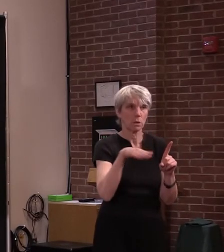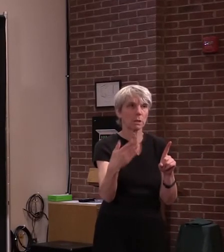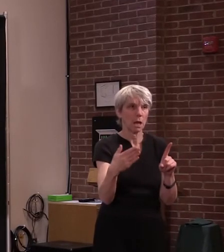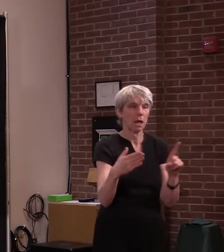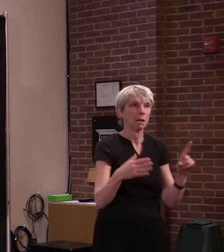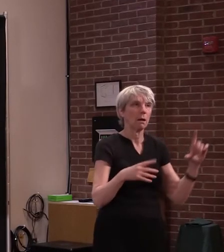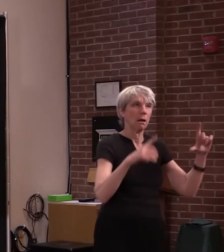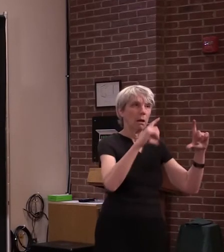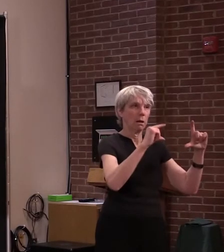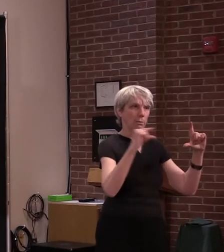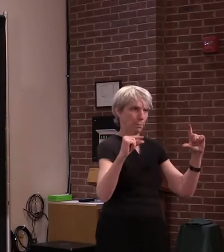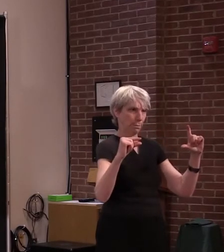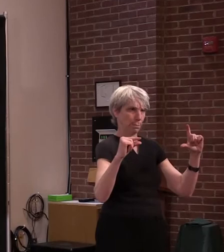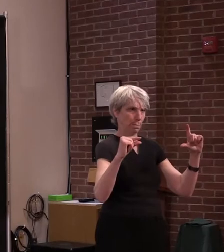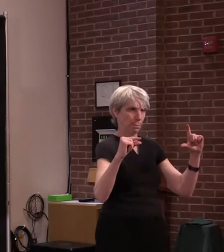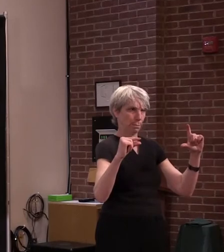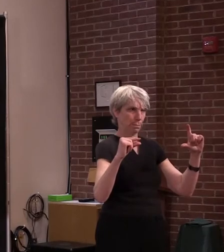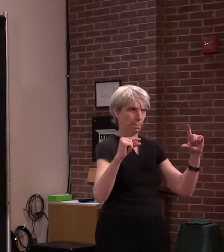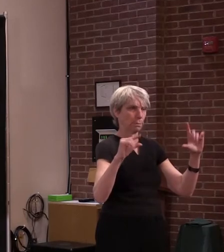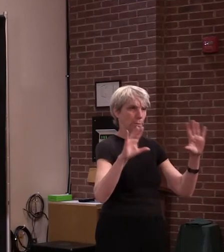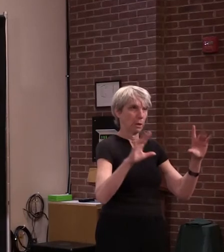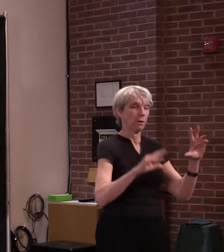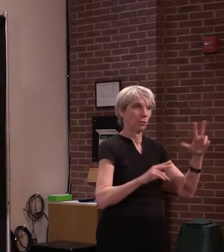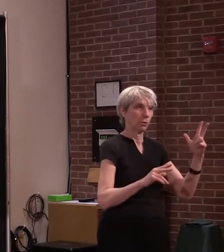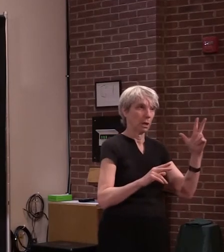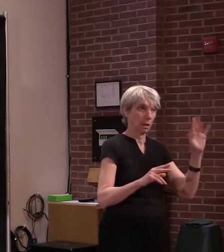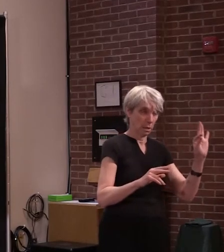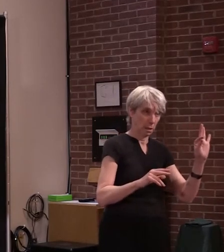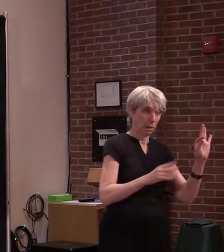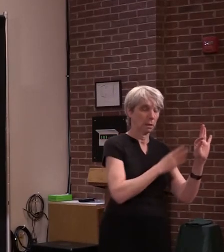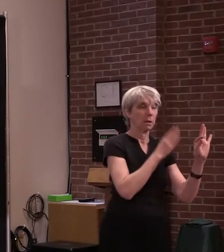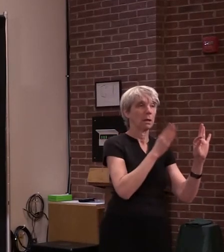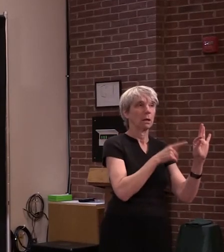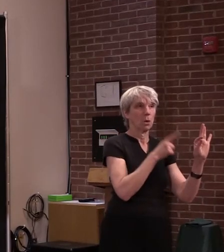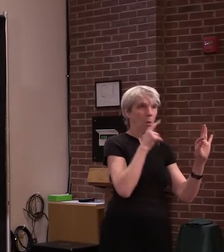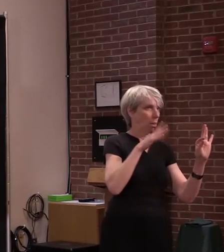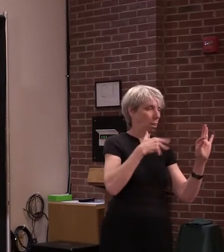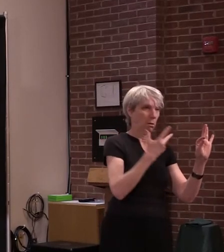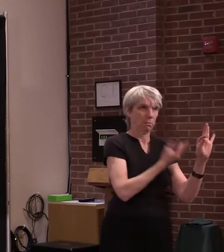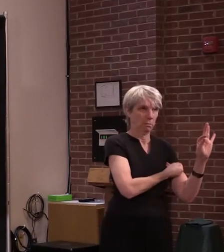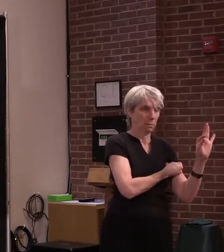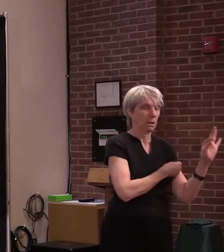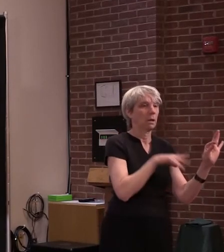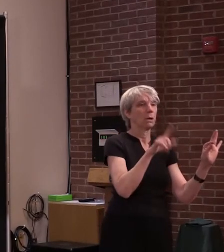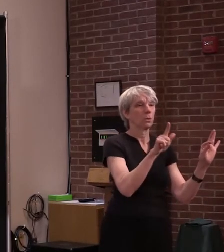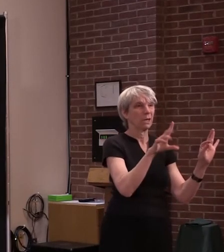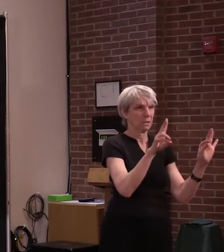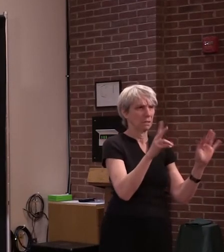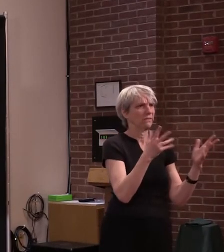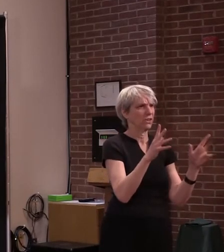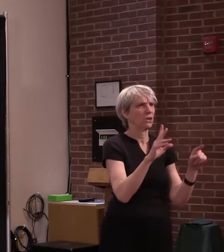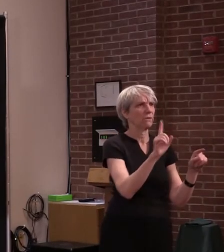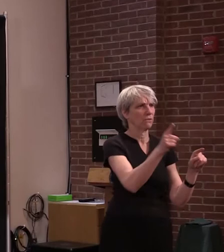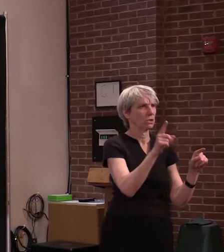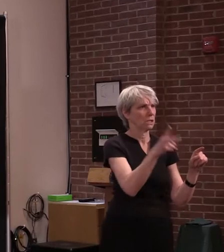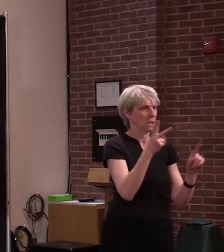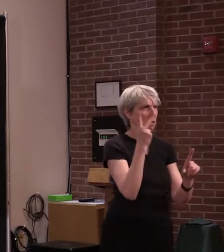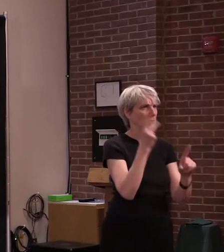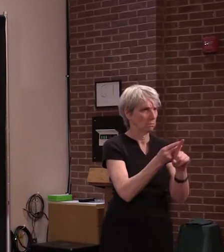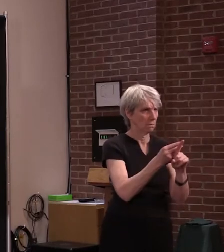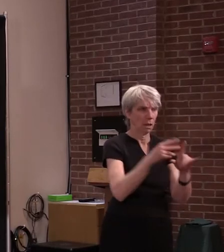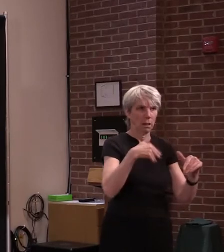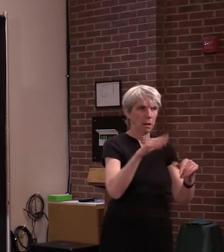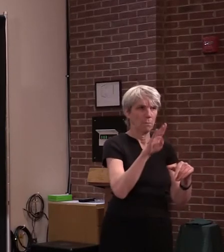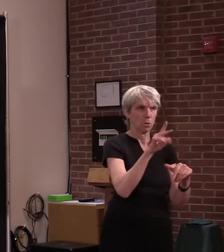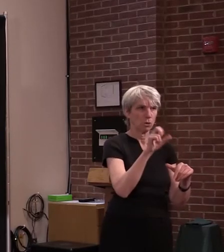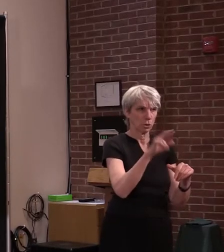our calculations. So again, 39 for those not fully vaccinated, 26 for those fully vaccinated but not boosted,